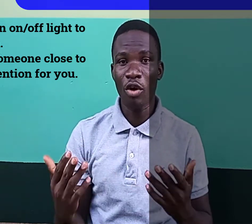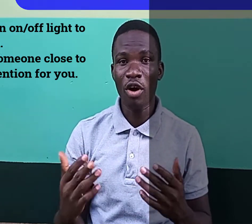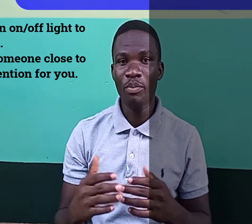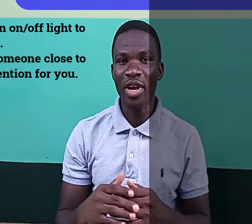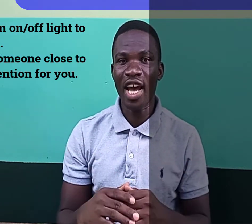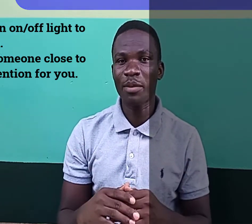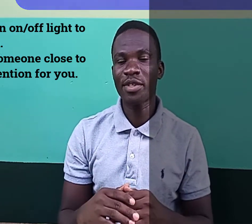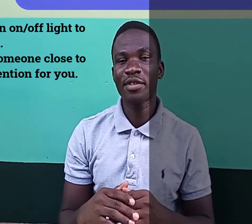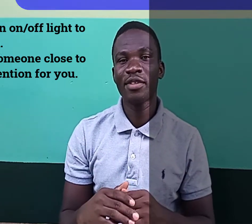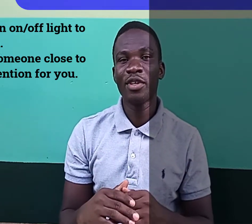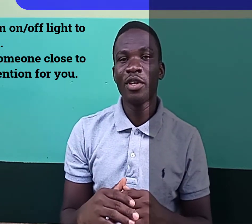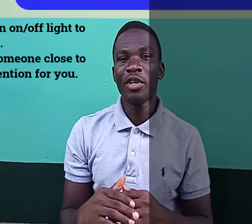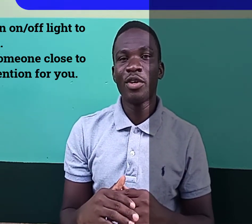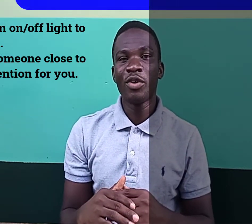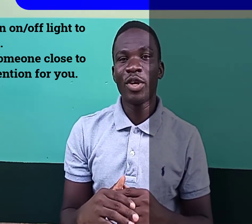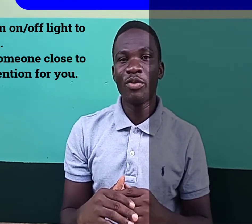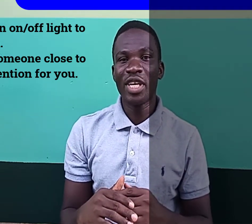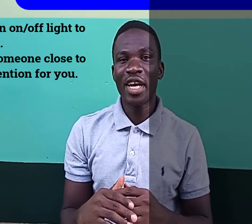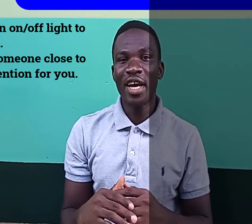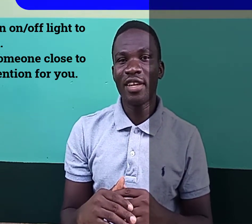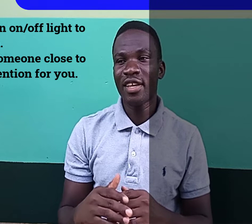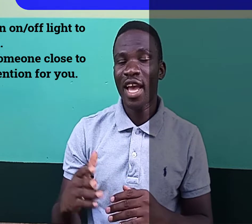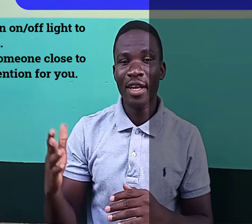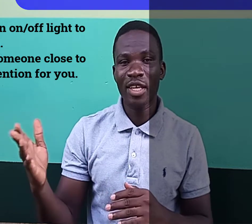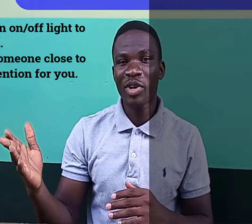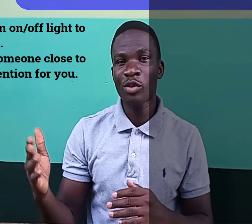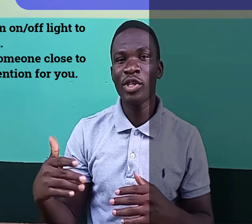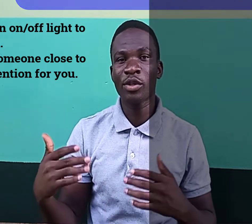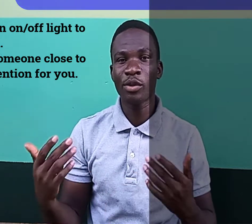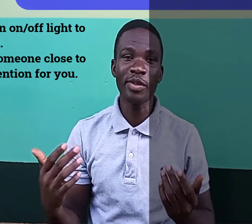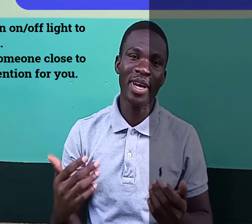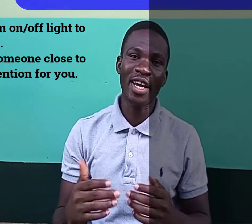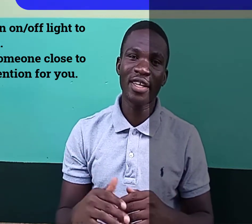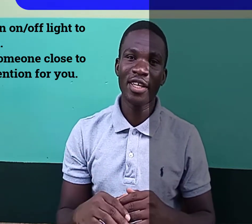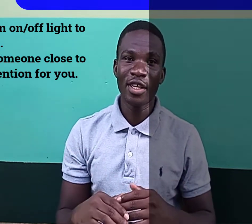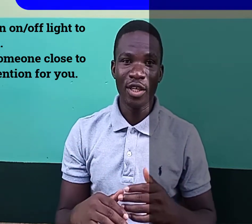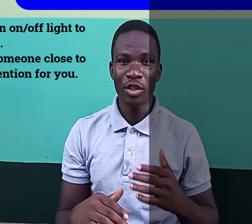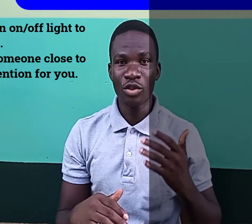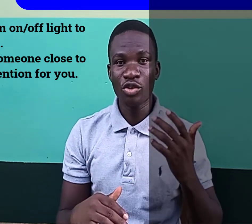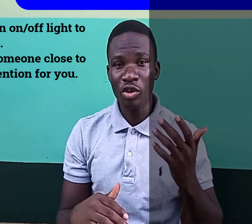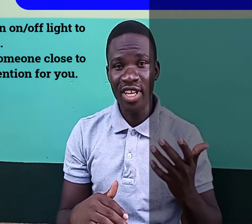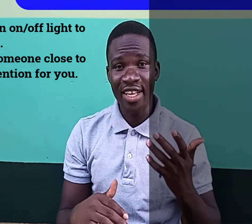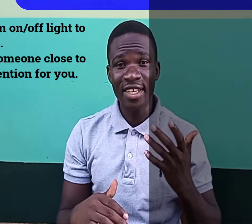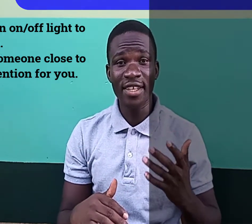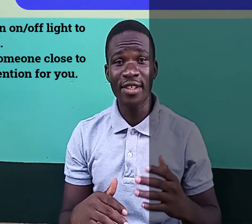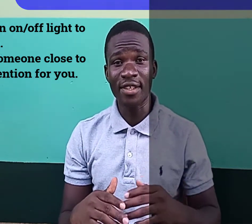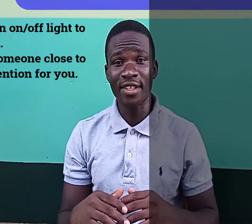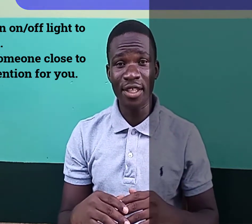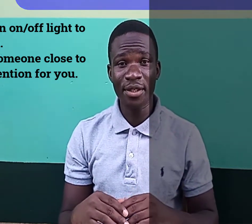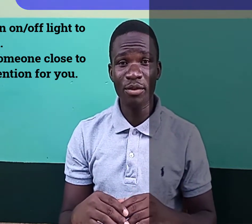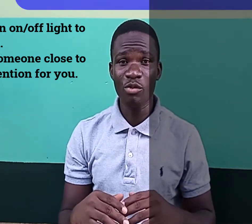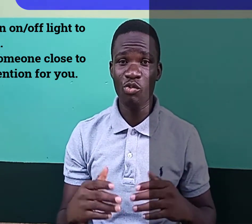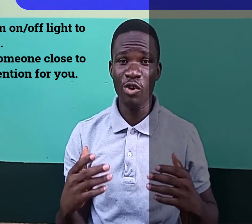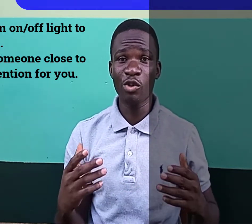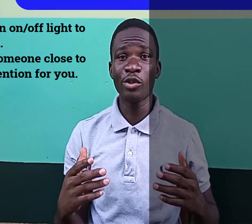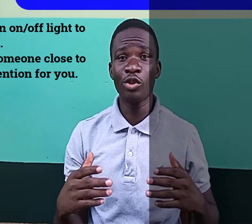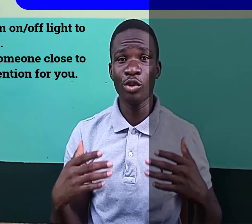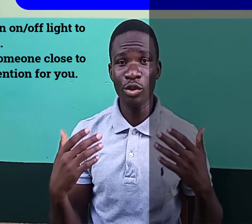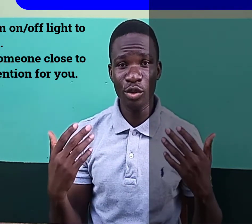or perhaps we can ask somebody who is close by to draw their attention that we want to talk